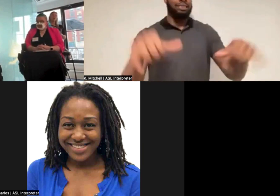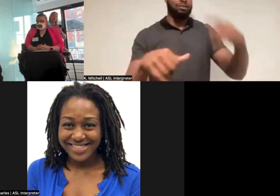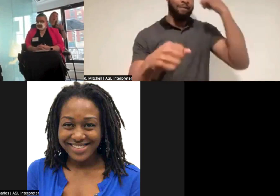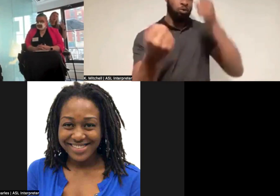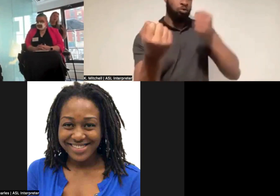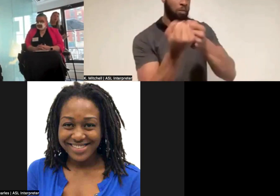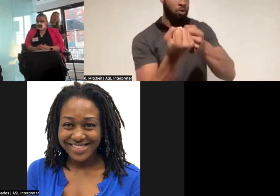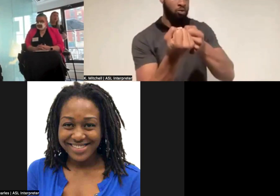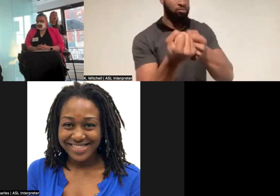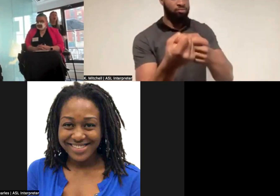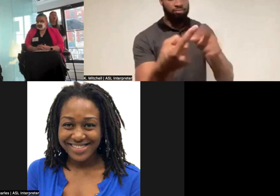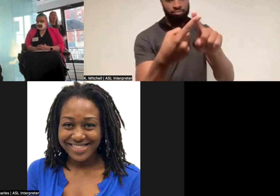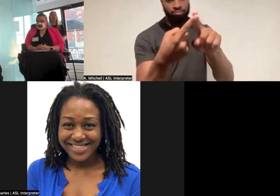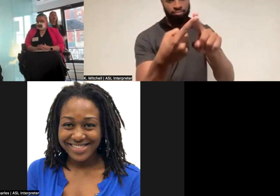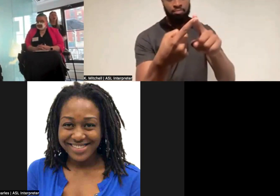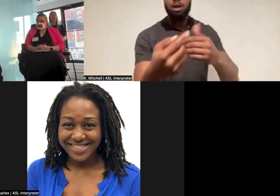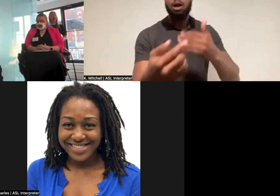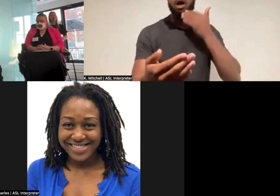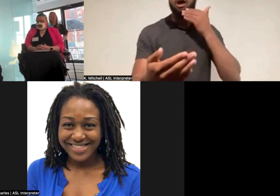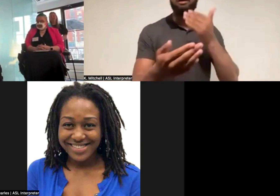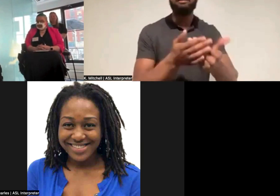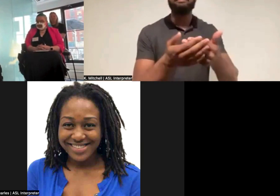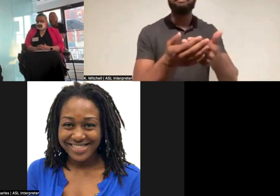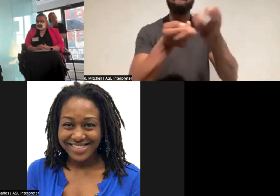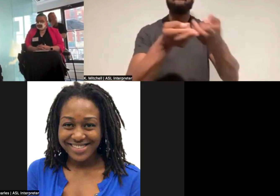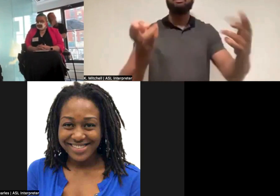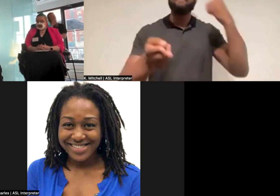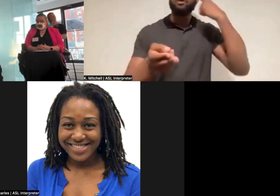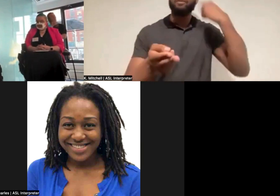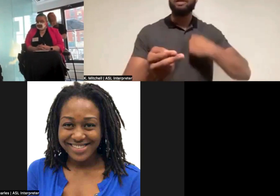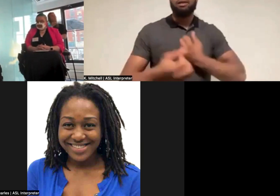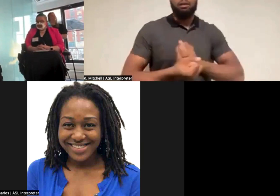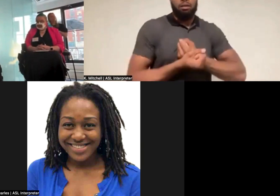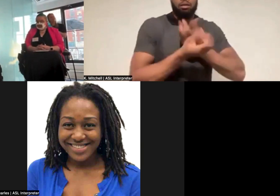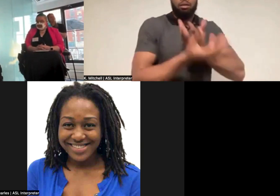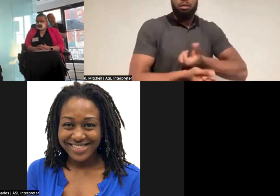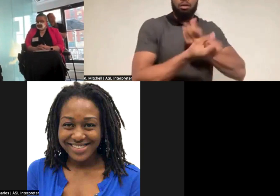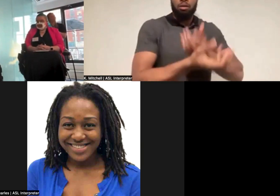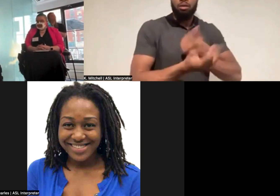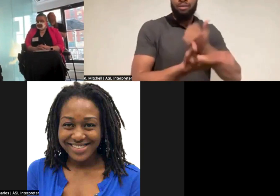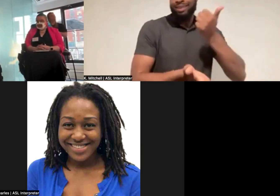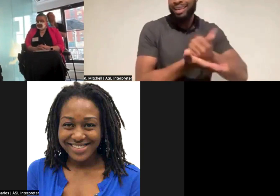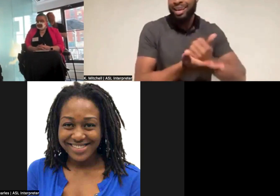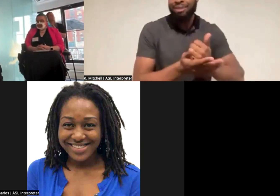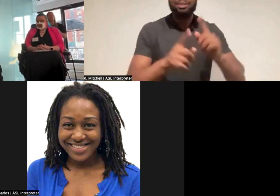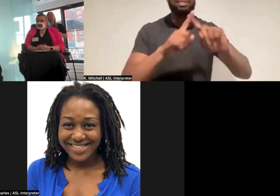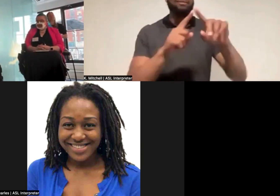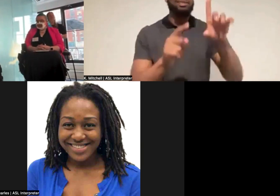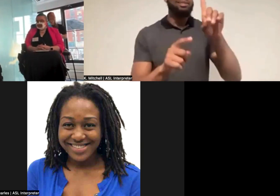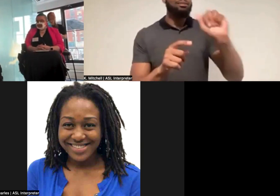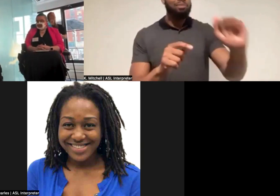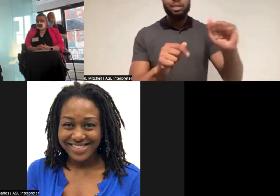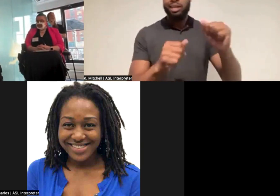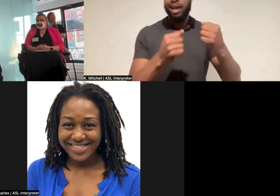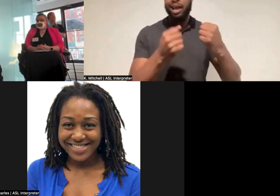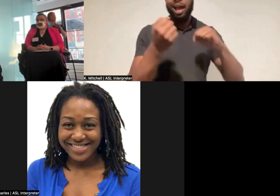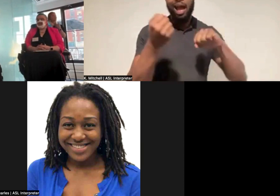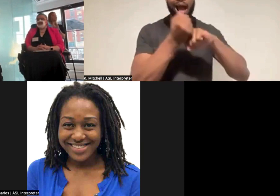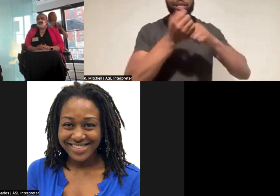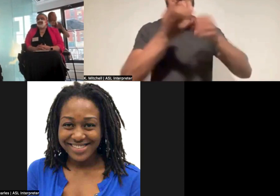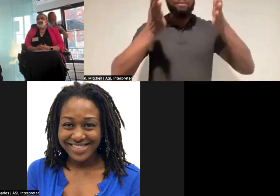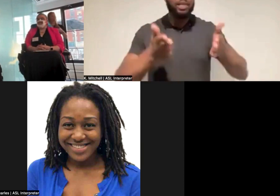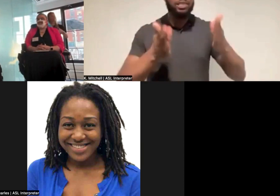outlet, I think being involved in disability activist groups has really, you know, I just